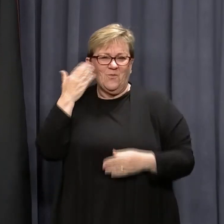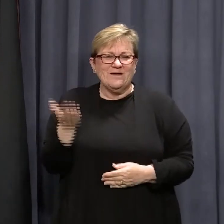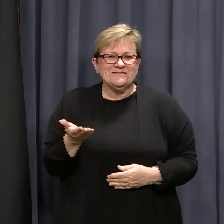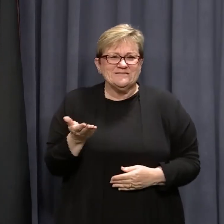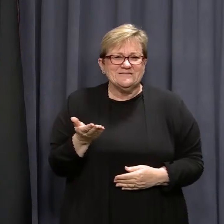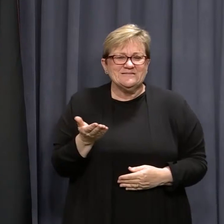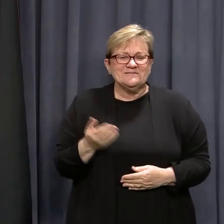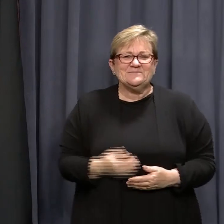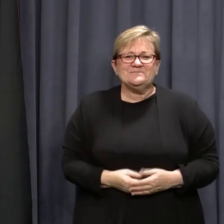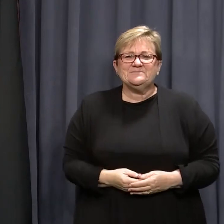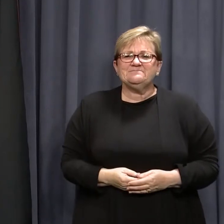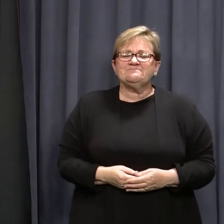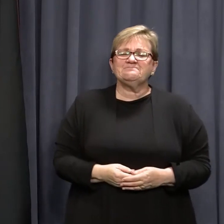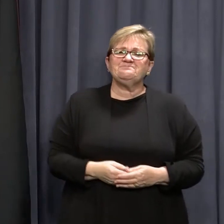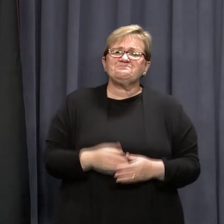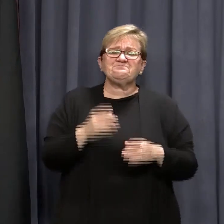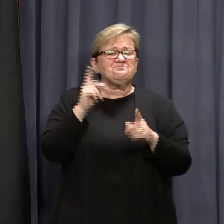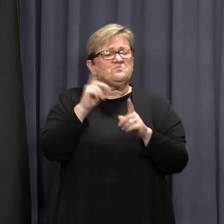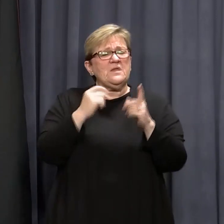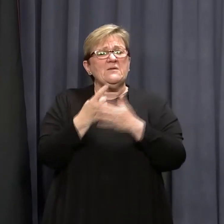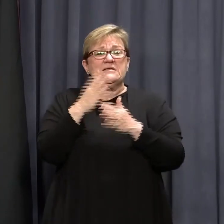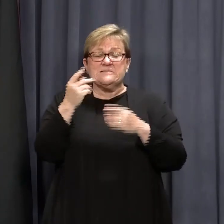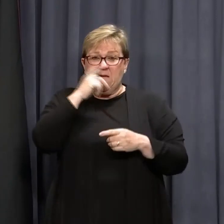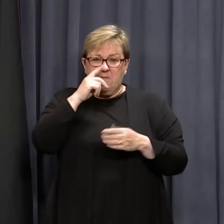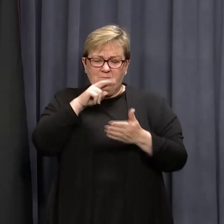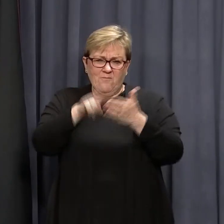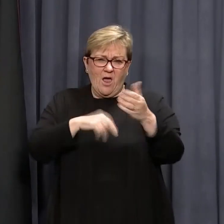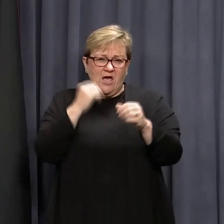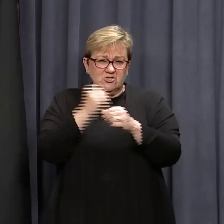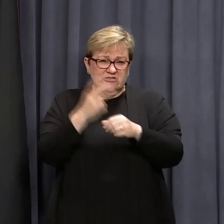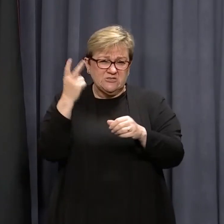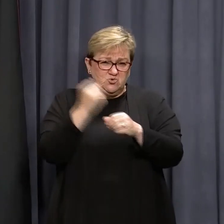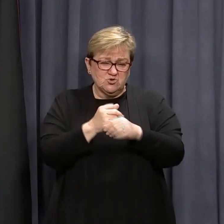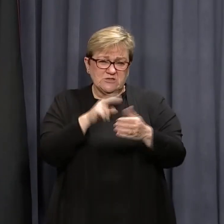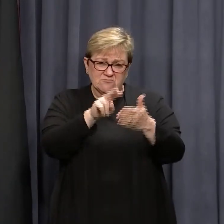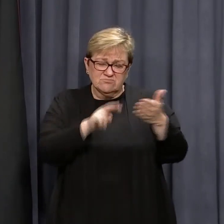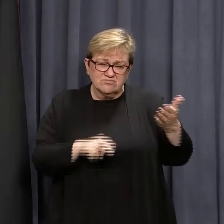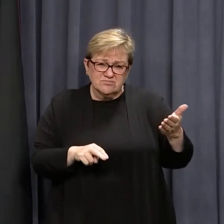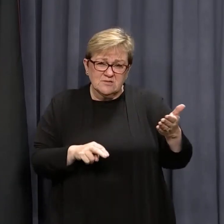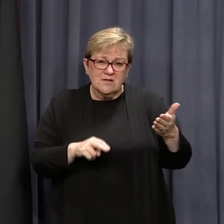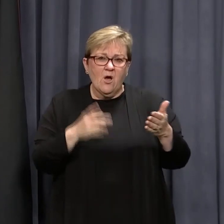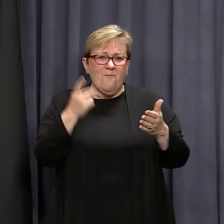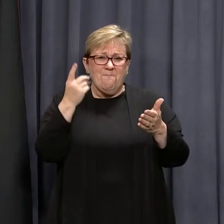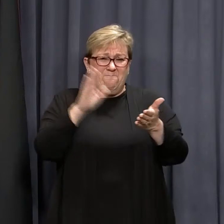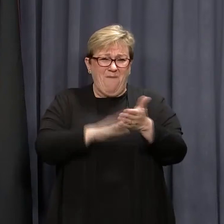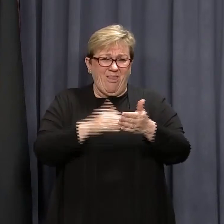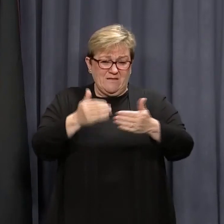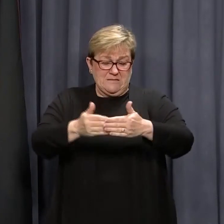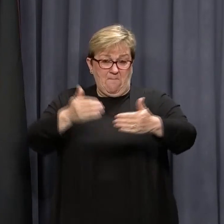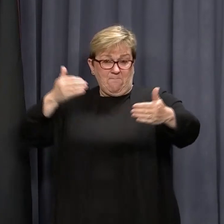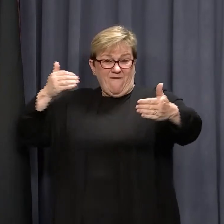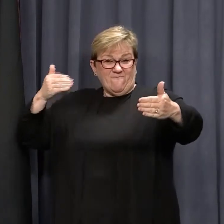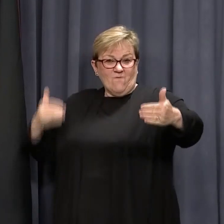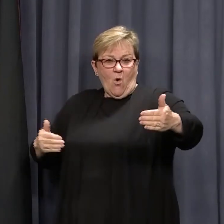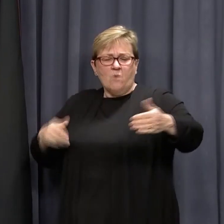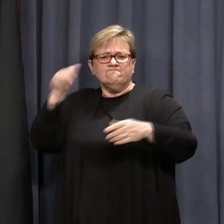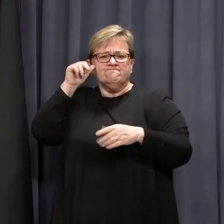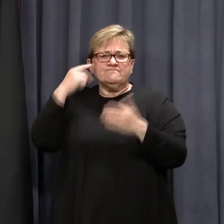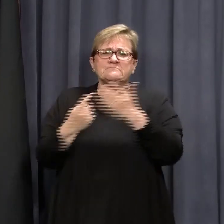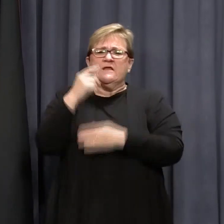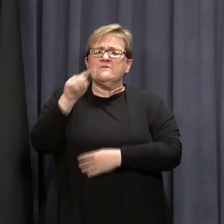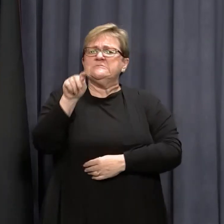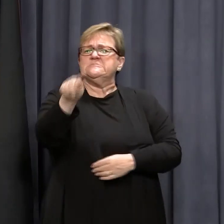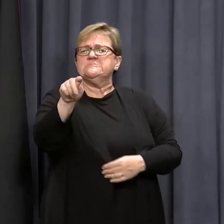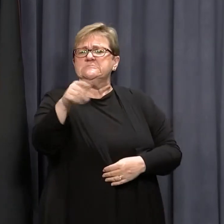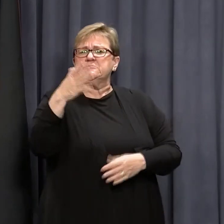the situation is some people apply for G2G applications months out. They've got some event that they're planning to